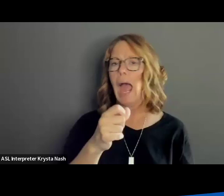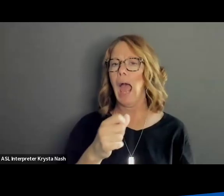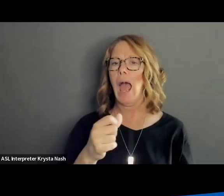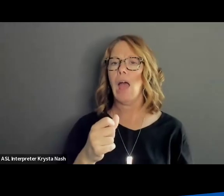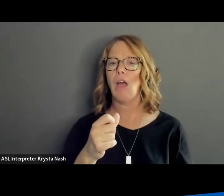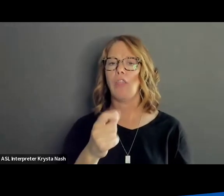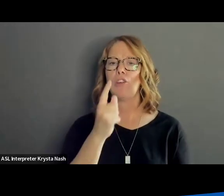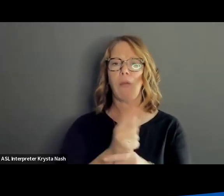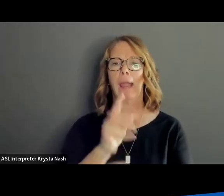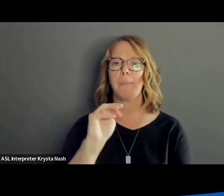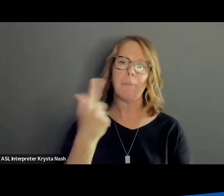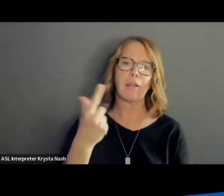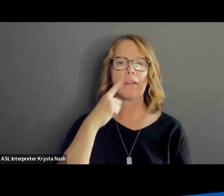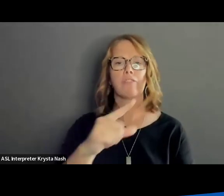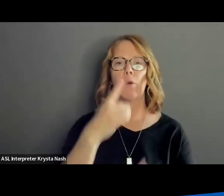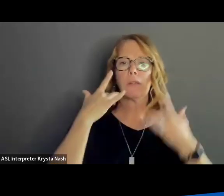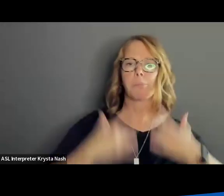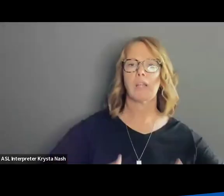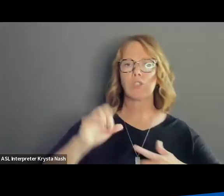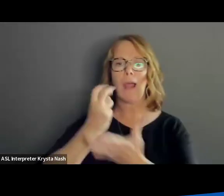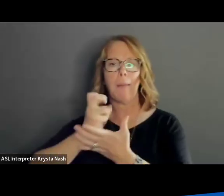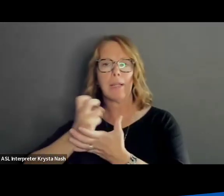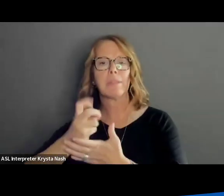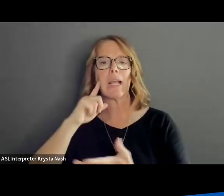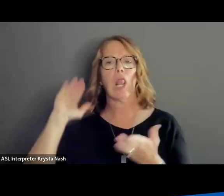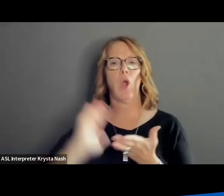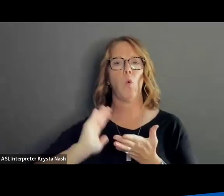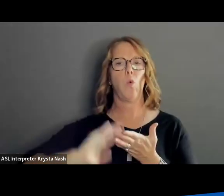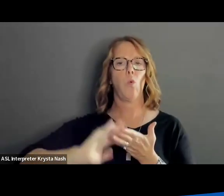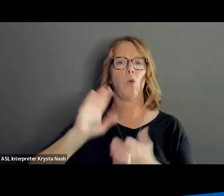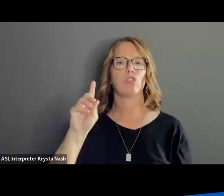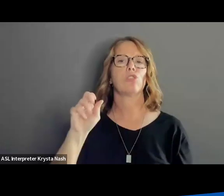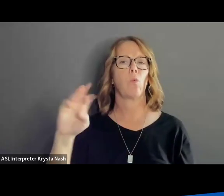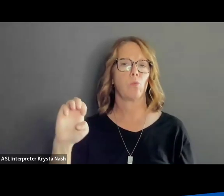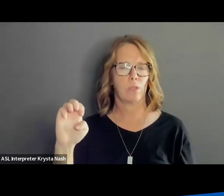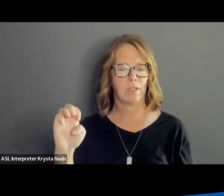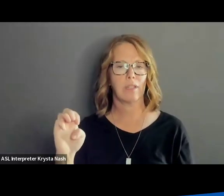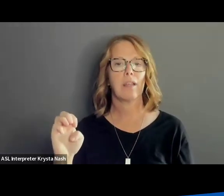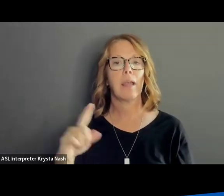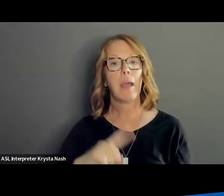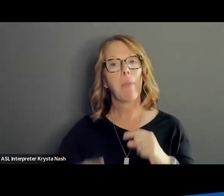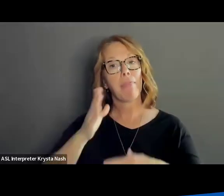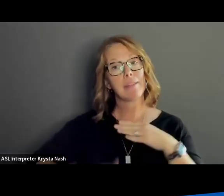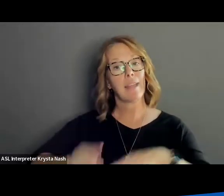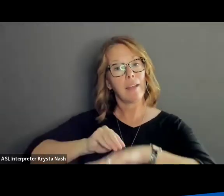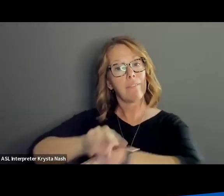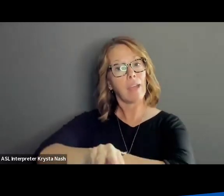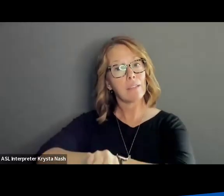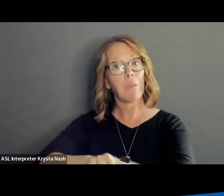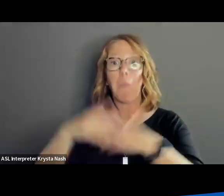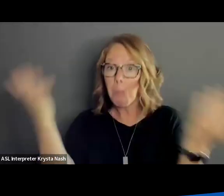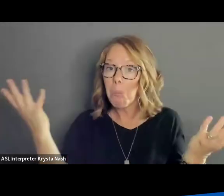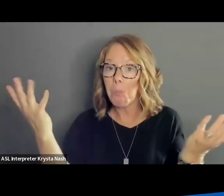or epilepsy, so you're not being treated for that. You take a much, much smaller dose, but the side effect is